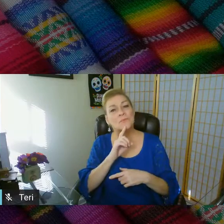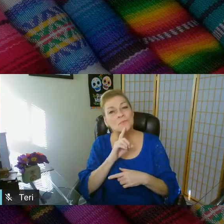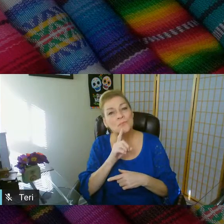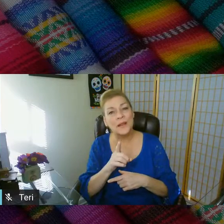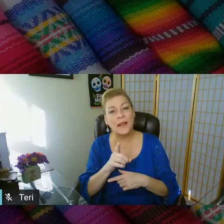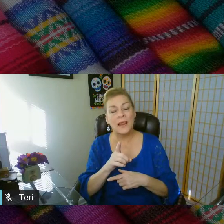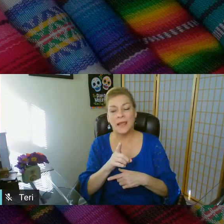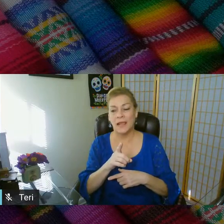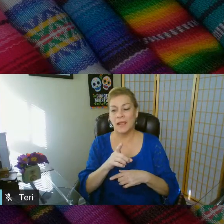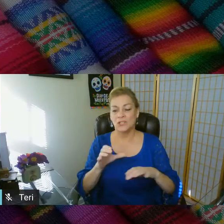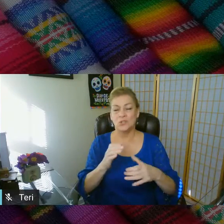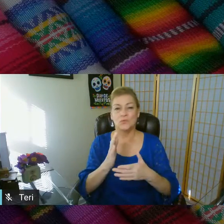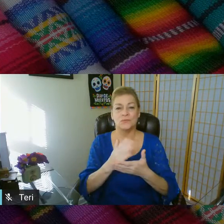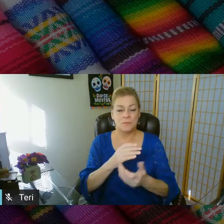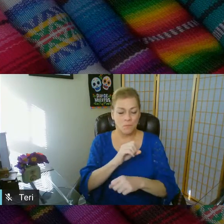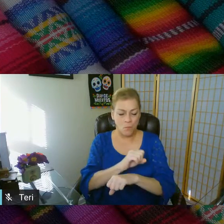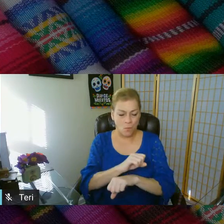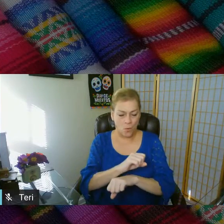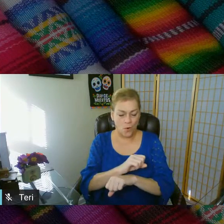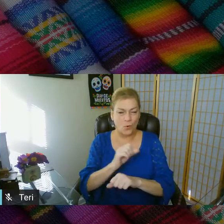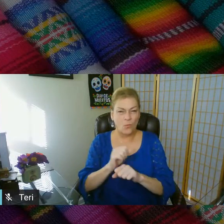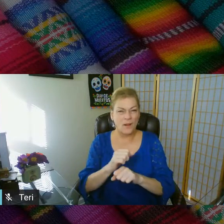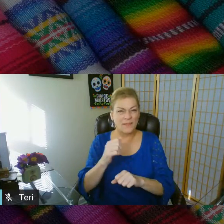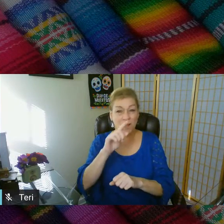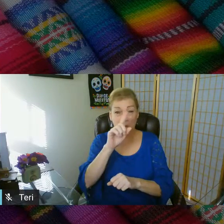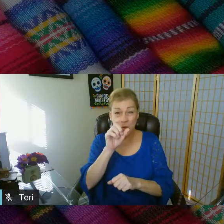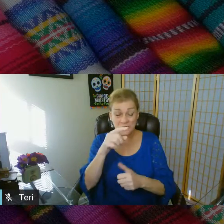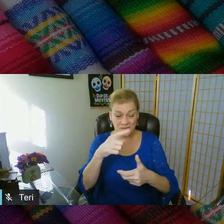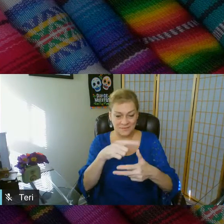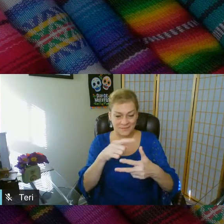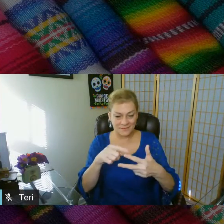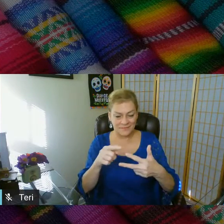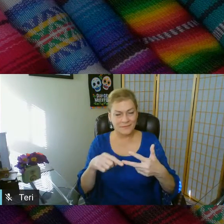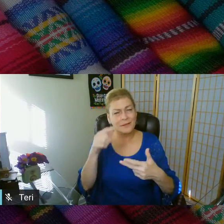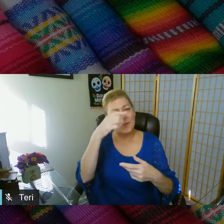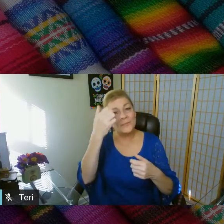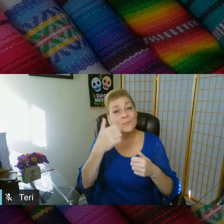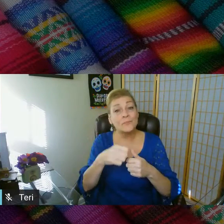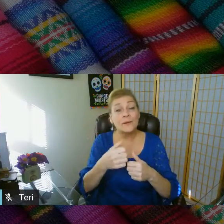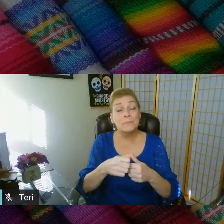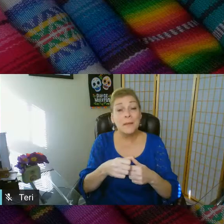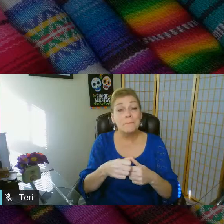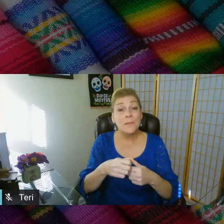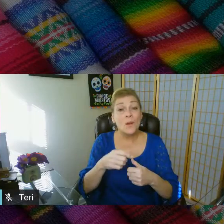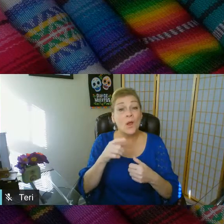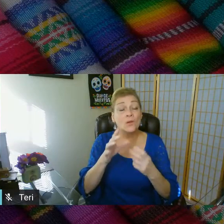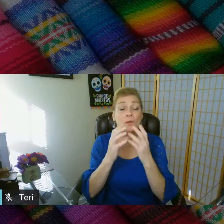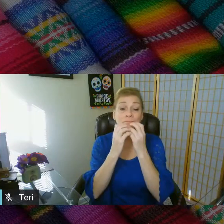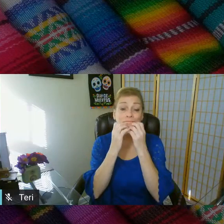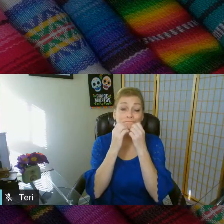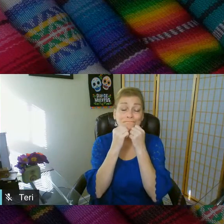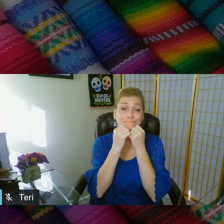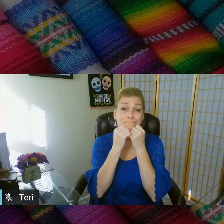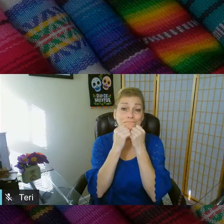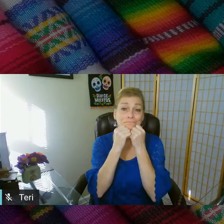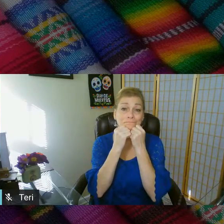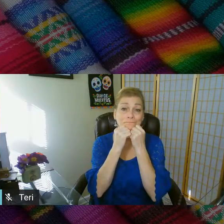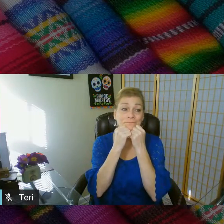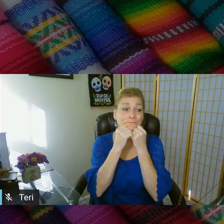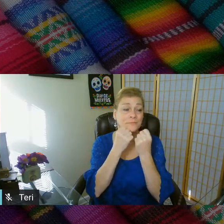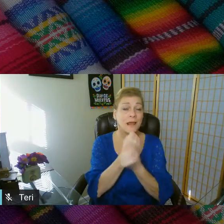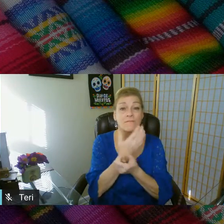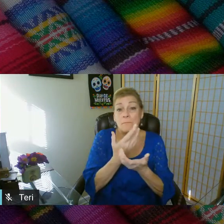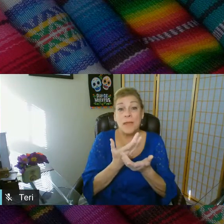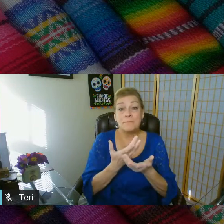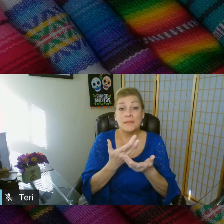work in working with these questions and remembering your departed loved ones. Perhaps fix yourself a meal